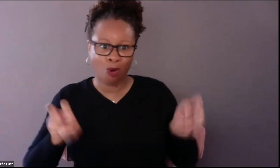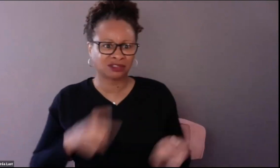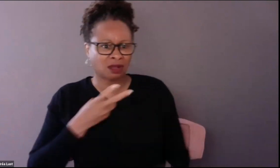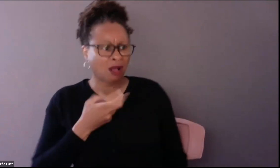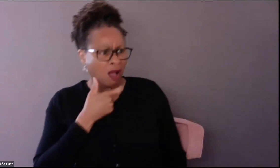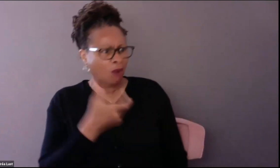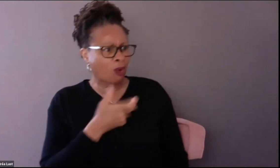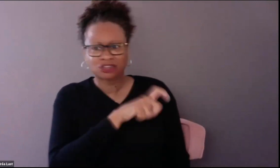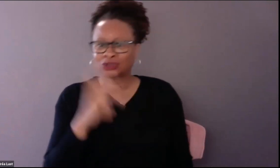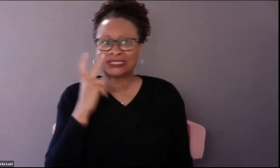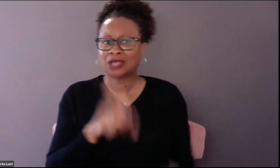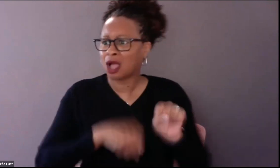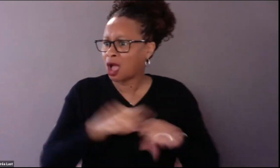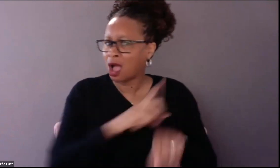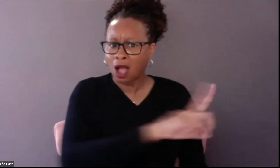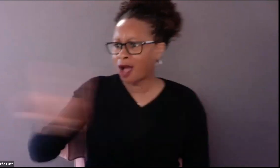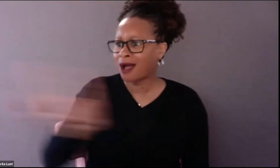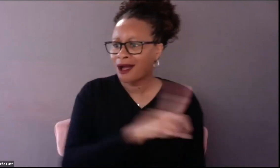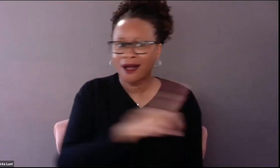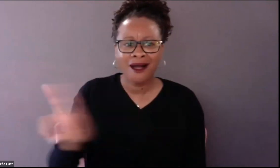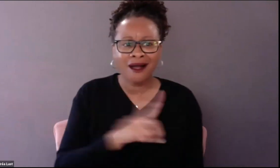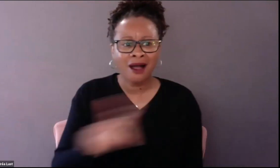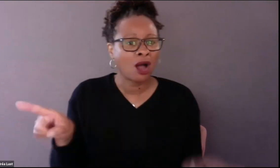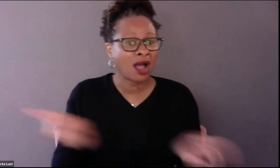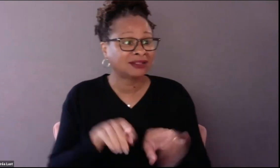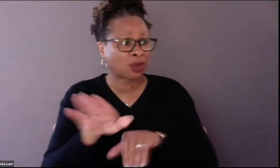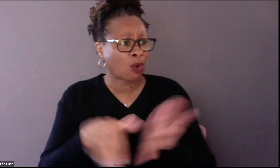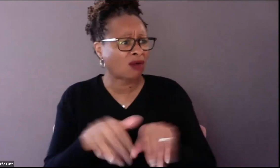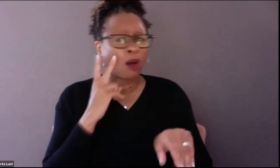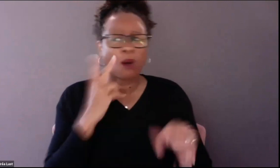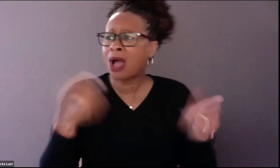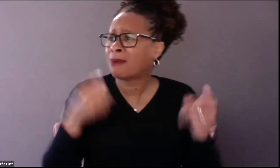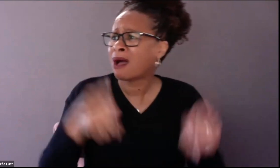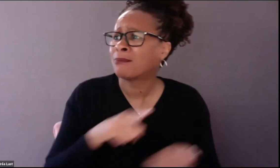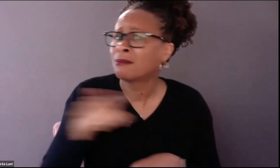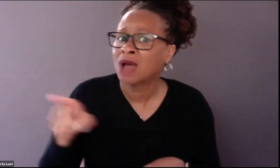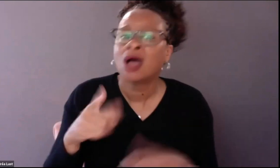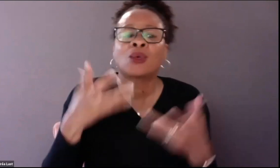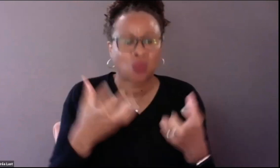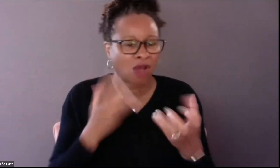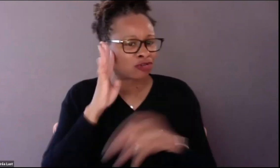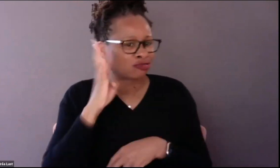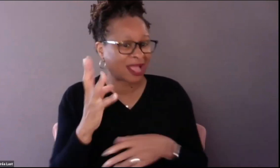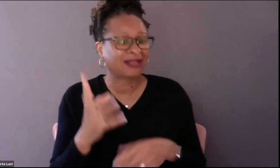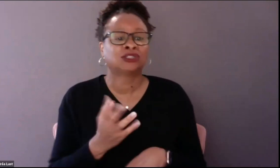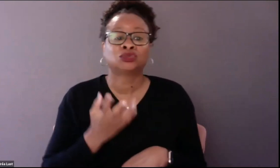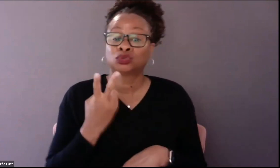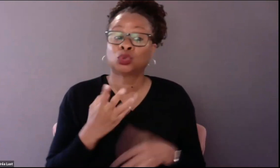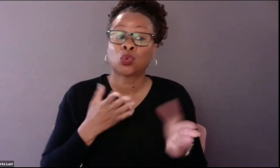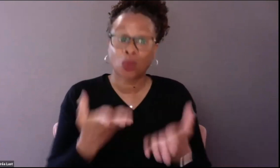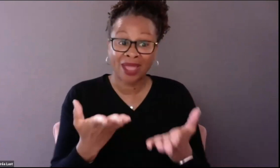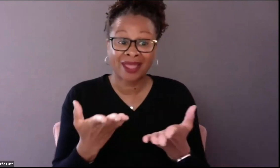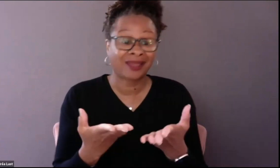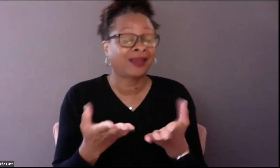bus stop or as they're walking on the sidewalk. We want to create this two-way conversation. Another element